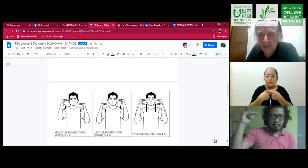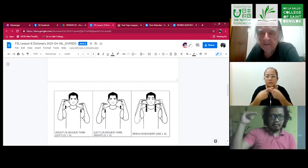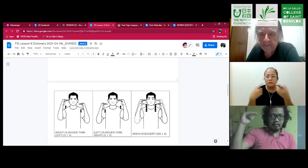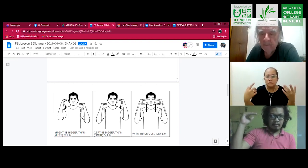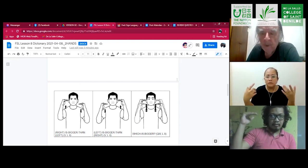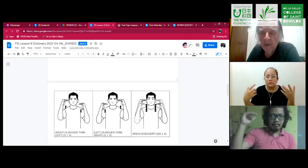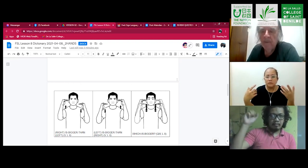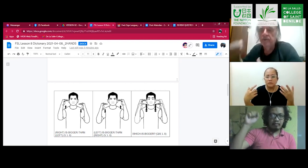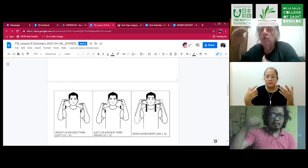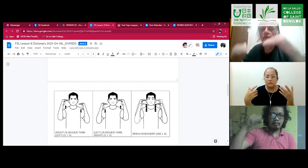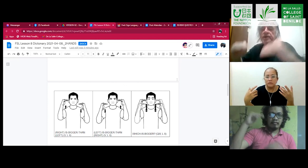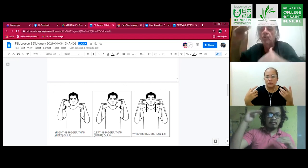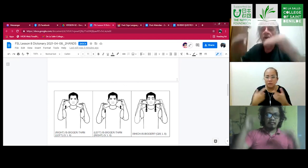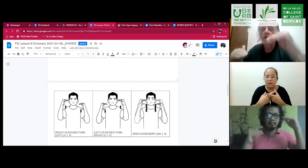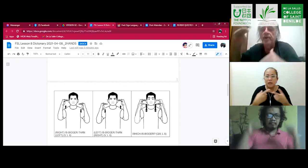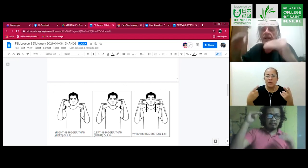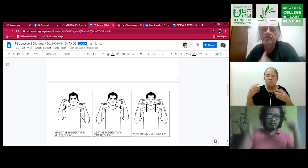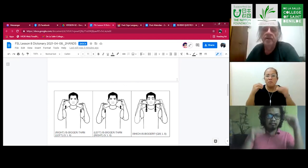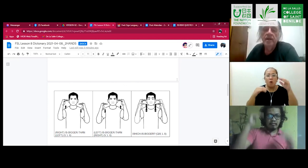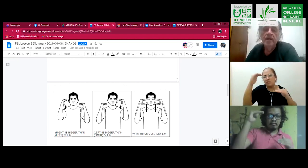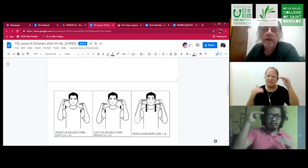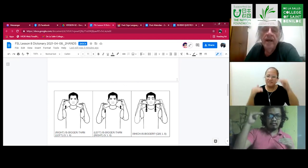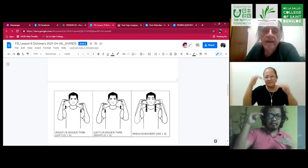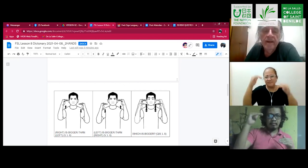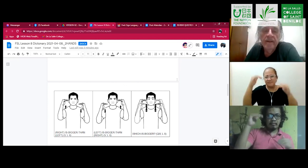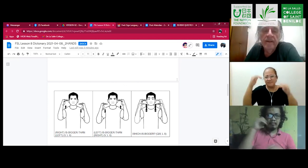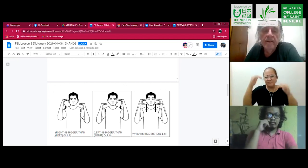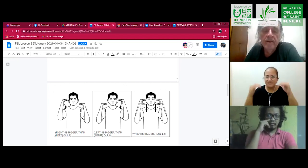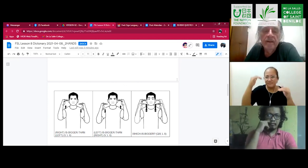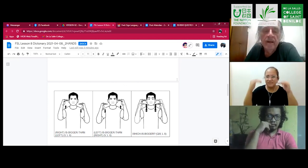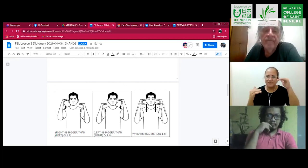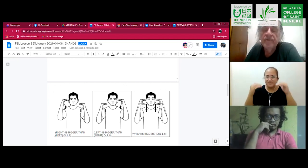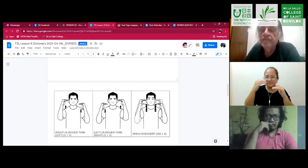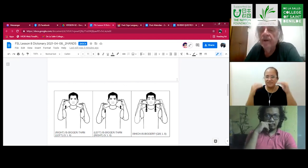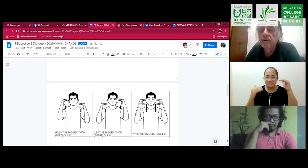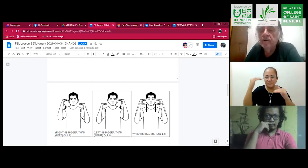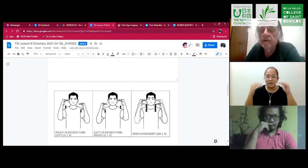Yeah, but the movement is more complex. And then the left is bigger,